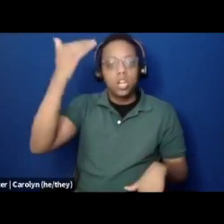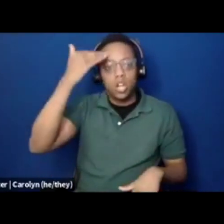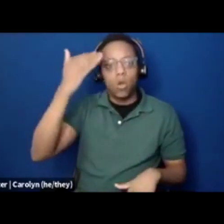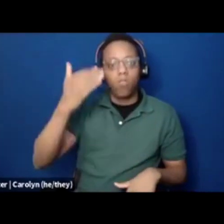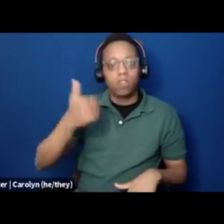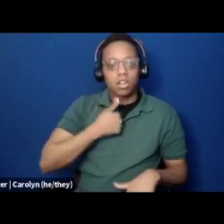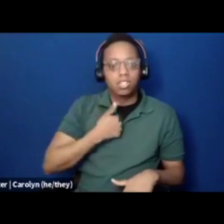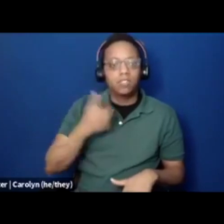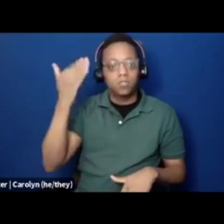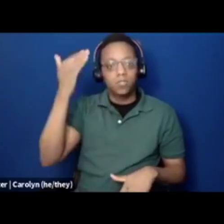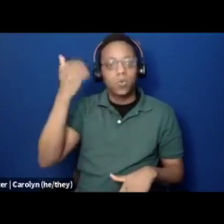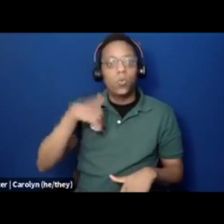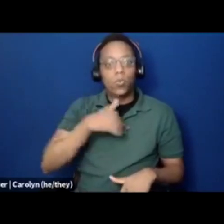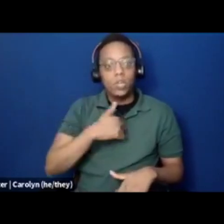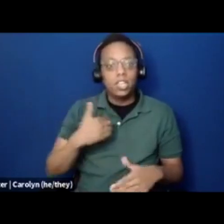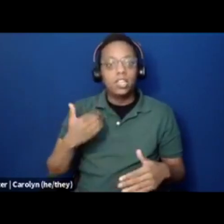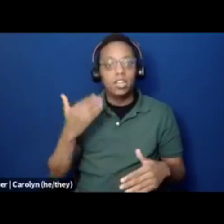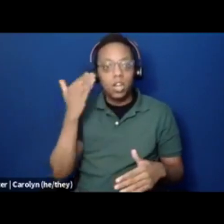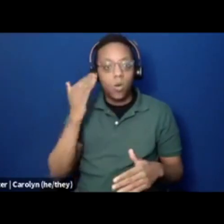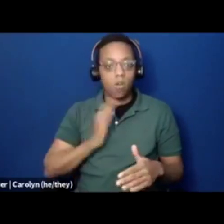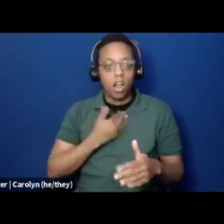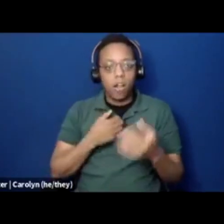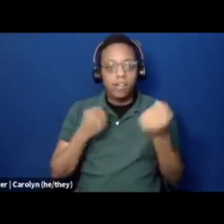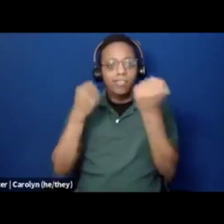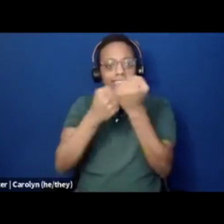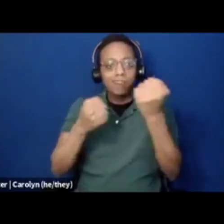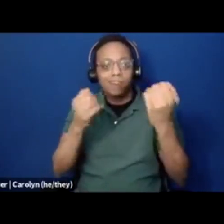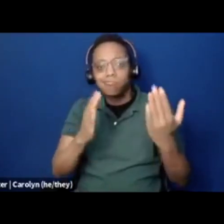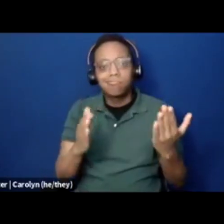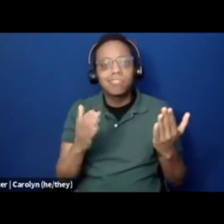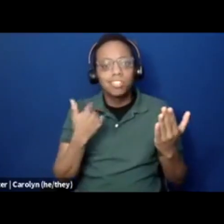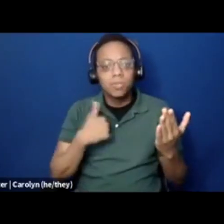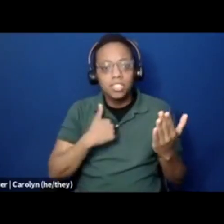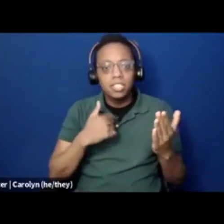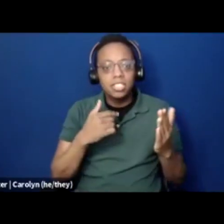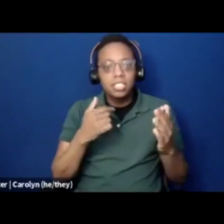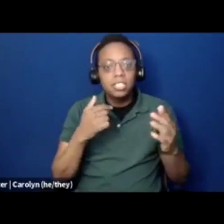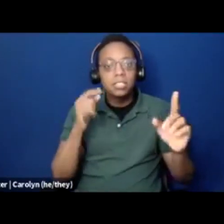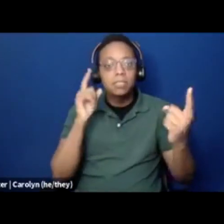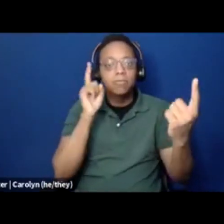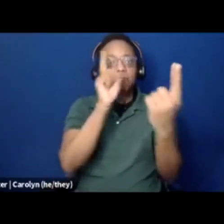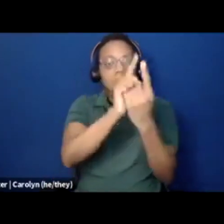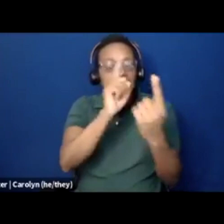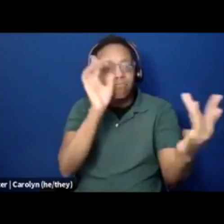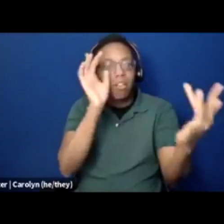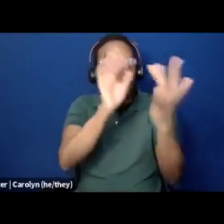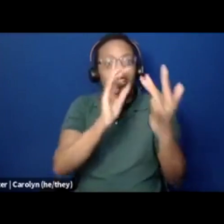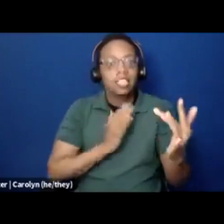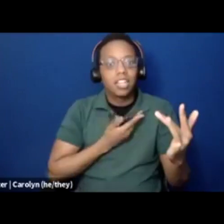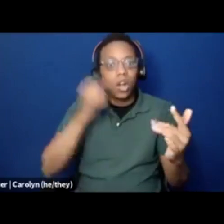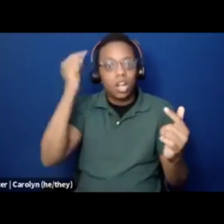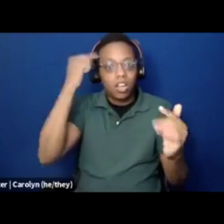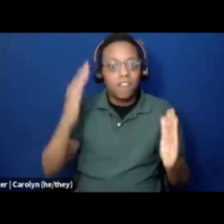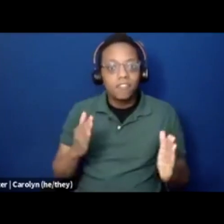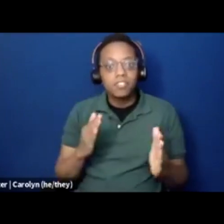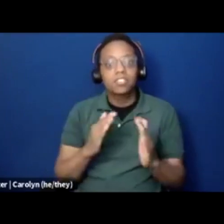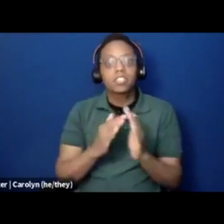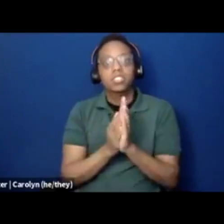these surveys on state levels, talking to your your governors, lobbying with your candidates in your